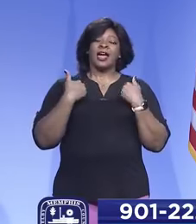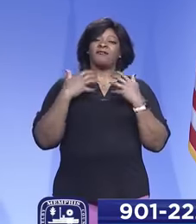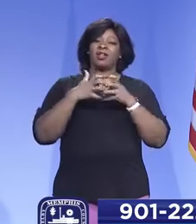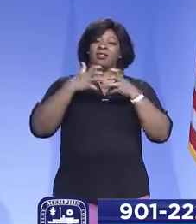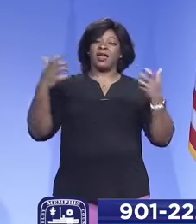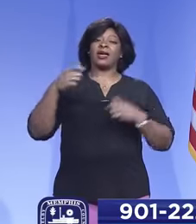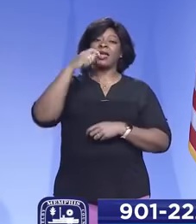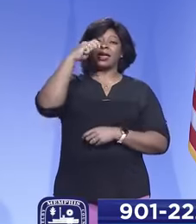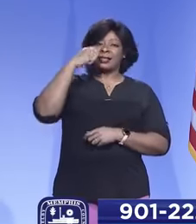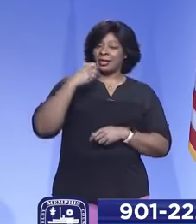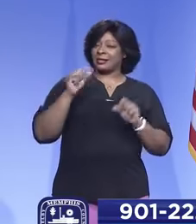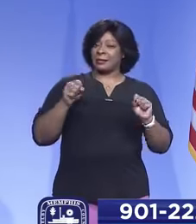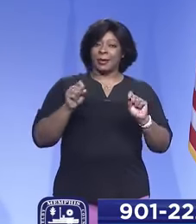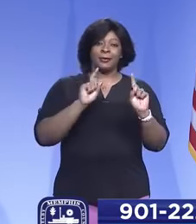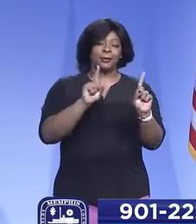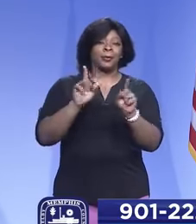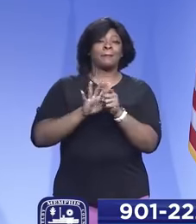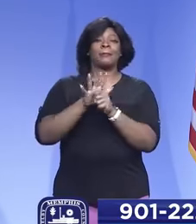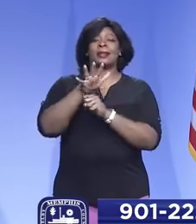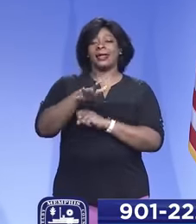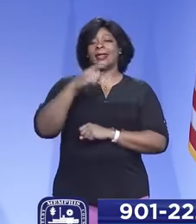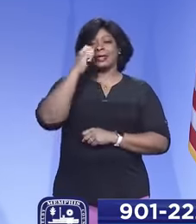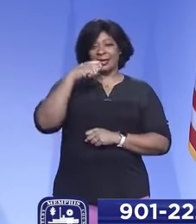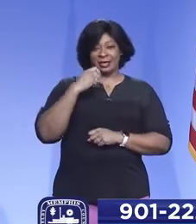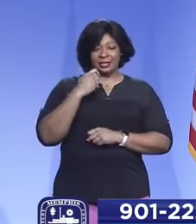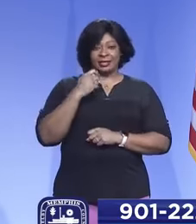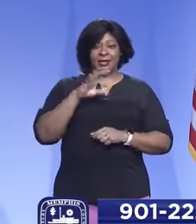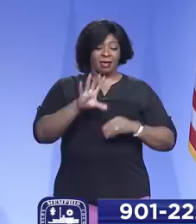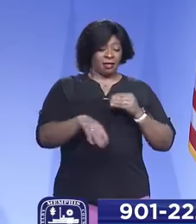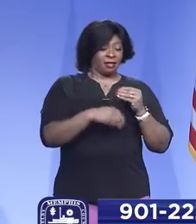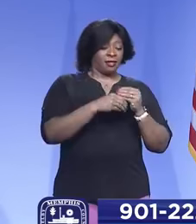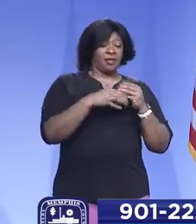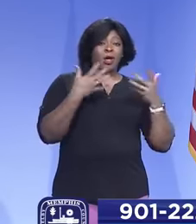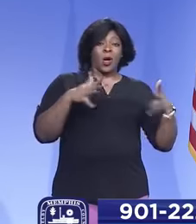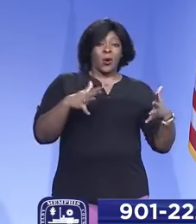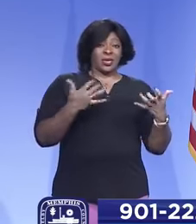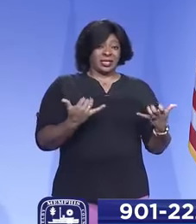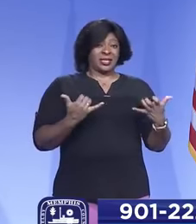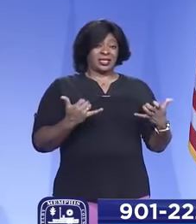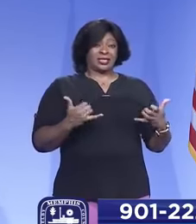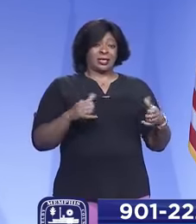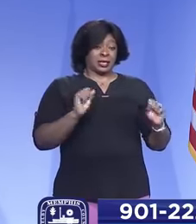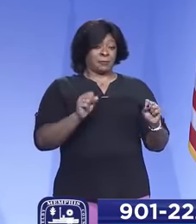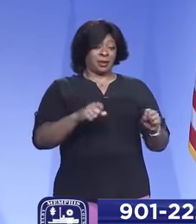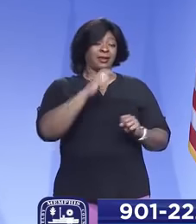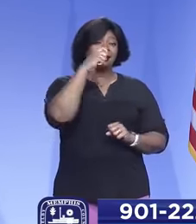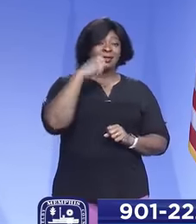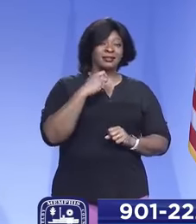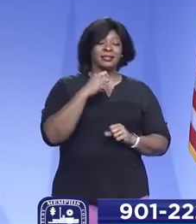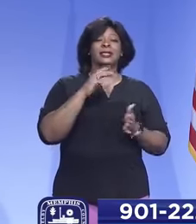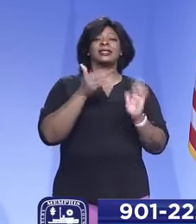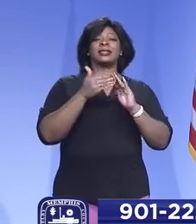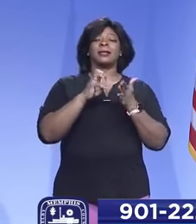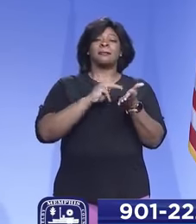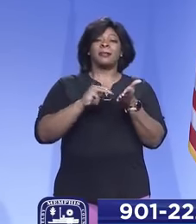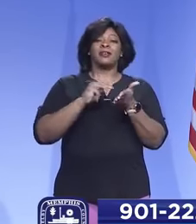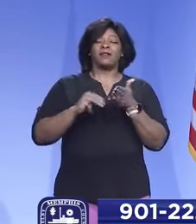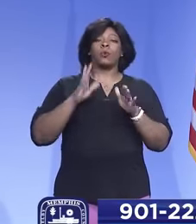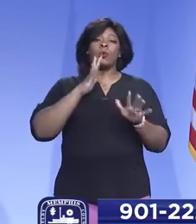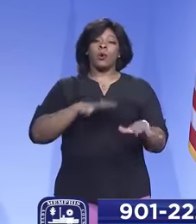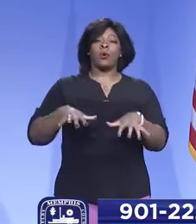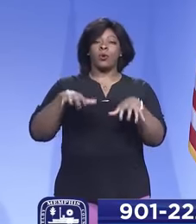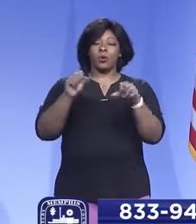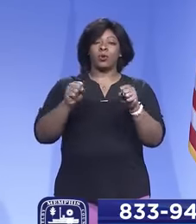amount of testing capacity. In addition to our already existing capacity, the city of Memphis is